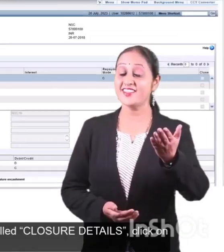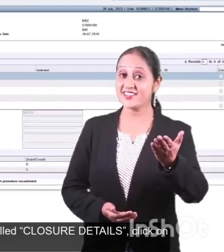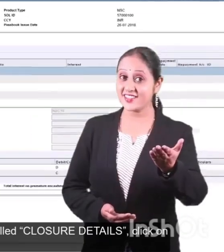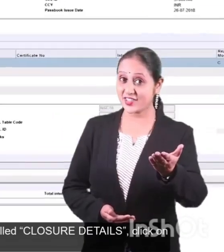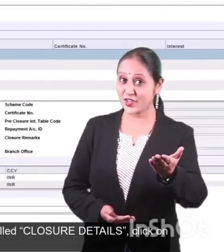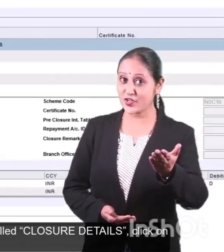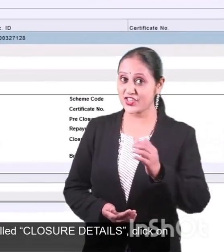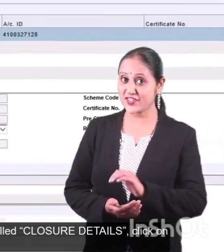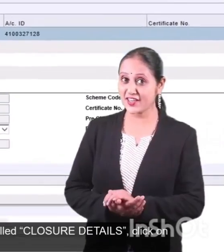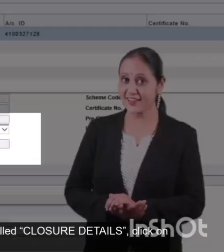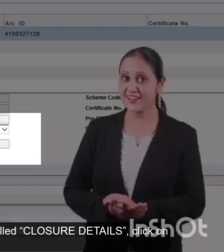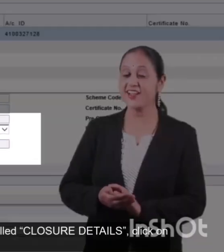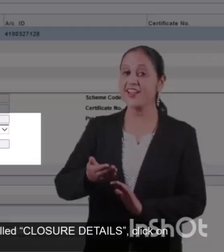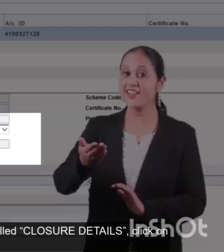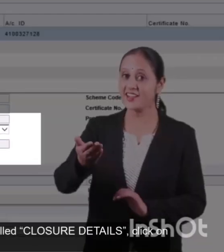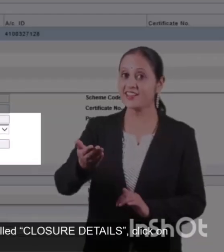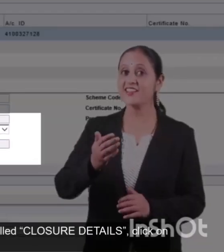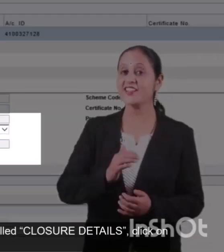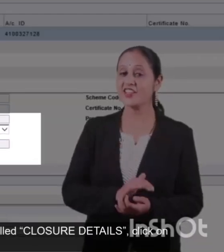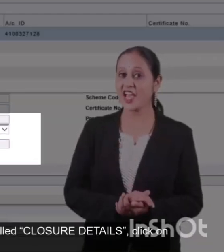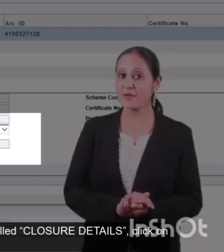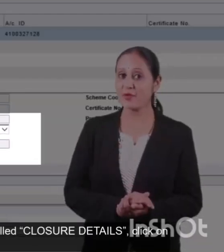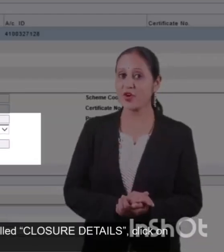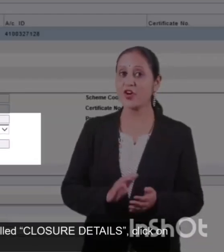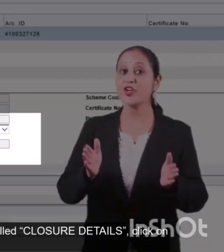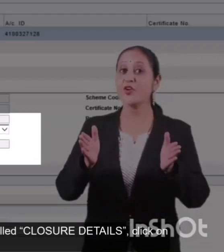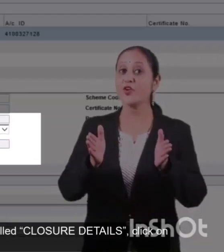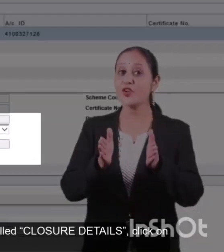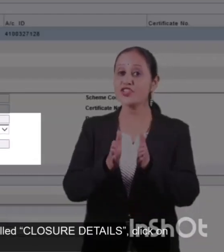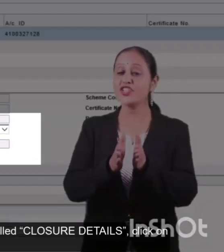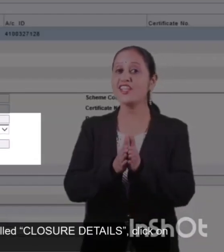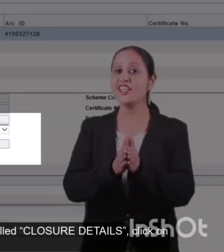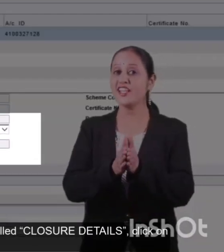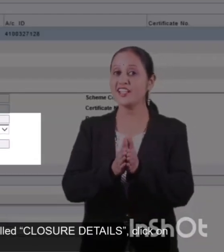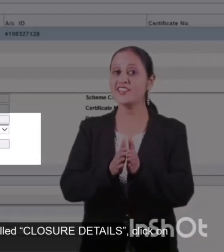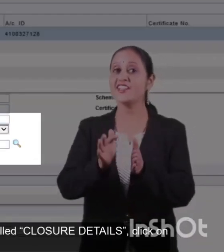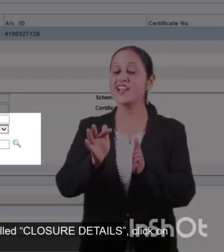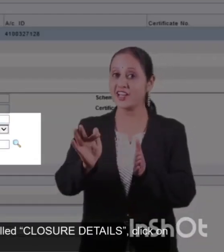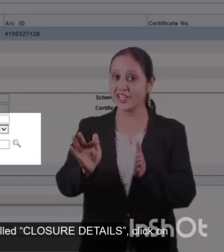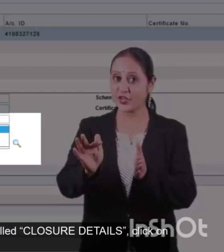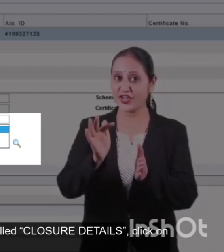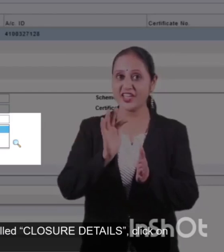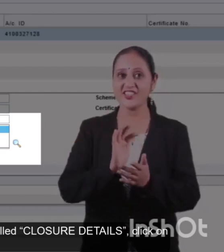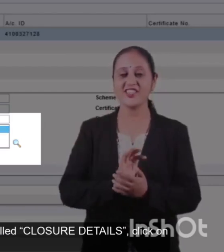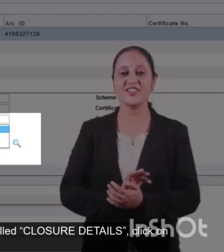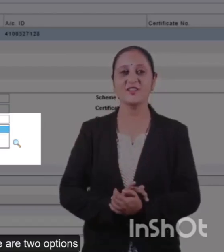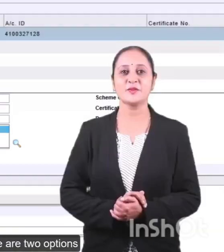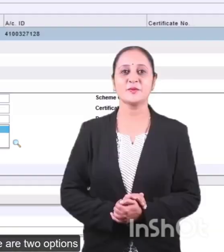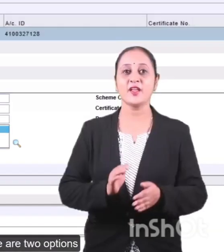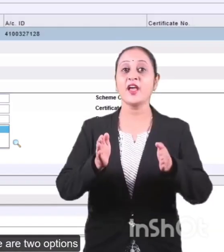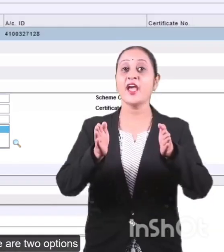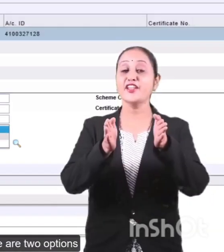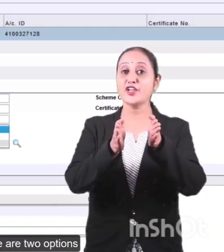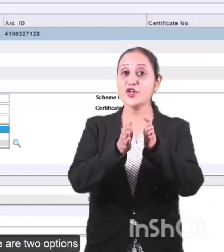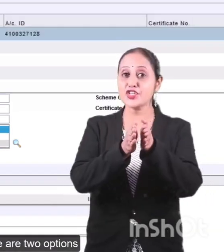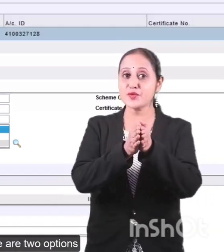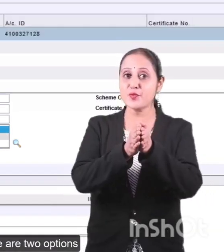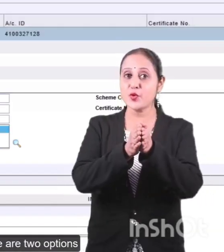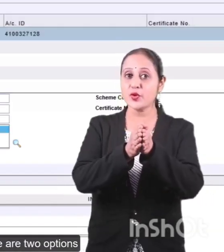Go. This is a closure screen. Here there is a tab called Closure Details. Click on